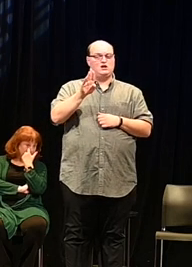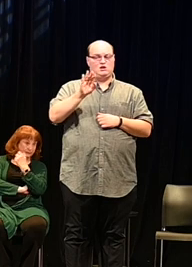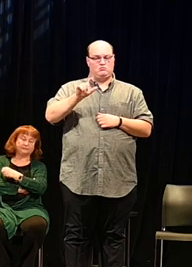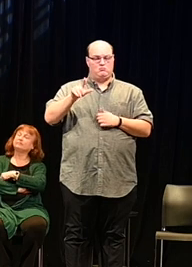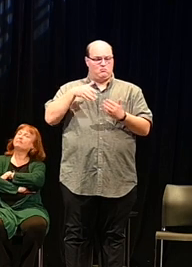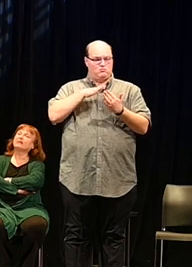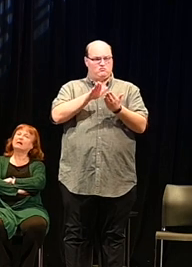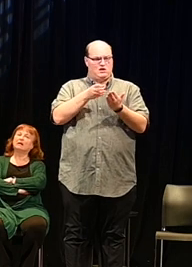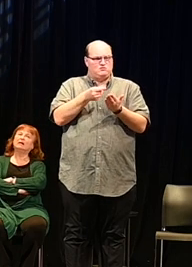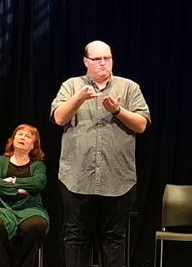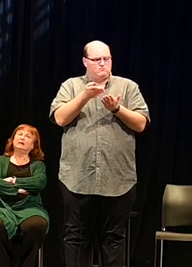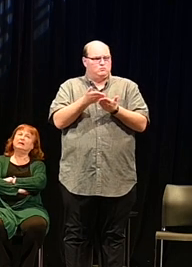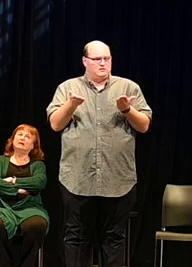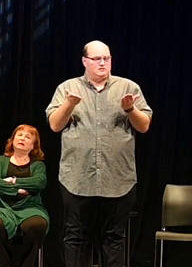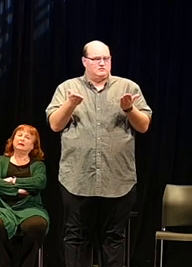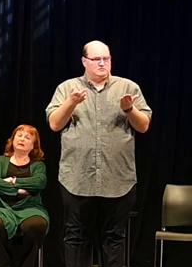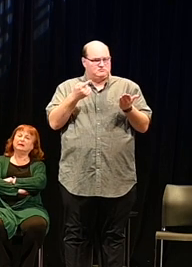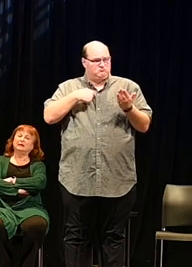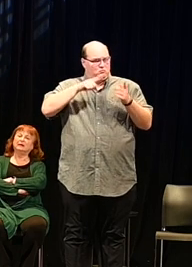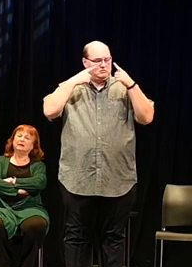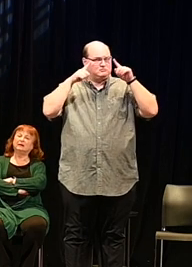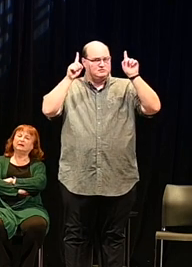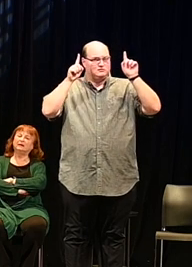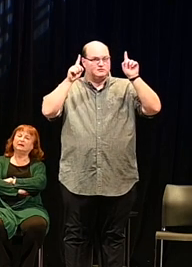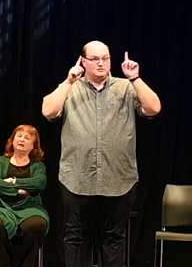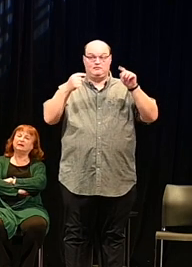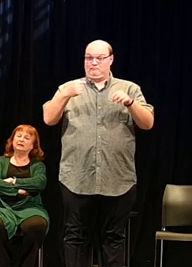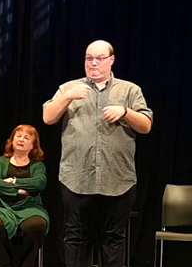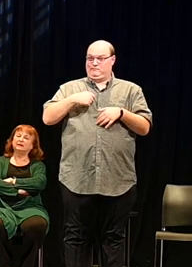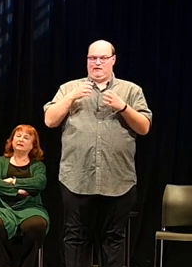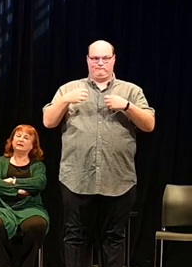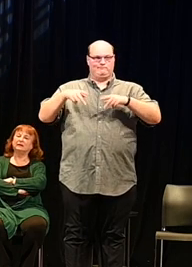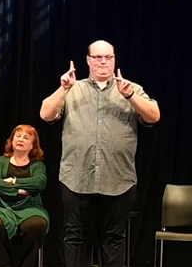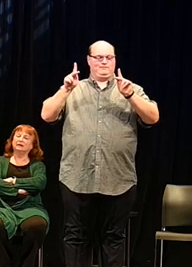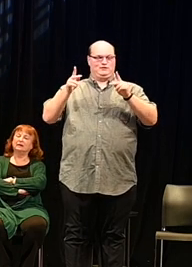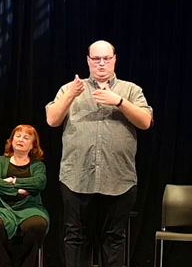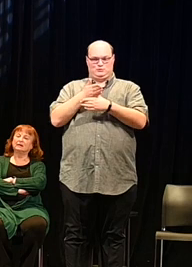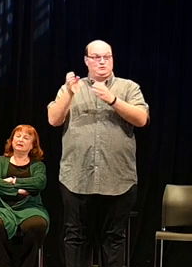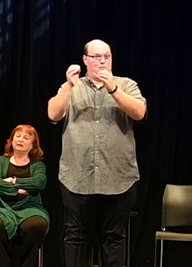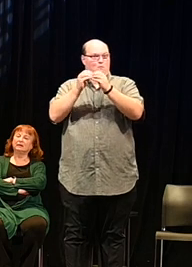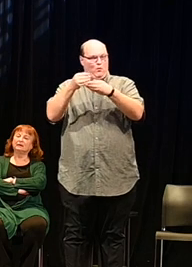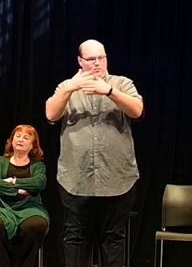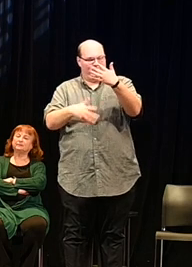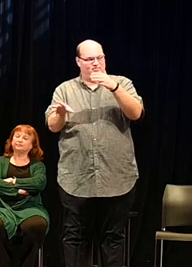few things that we succeeded in, I get the opportunity to show you a few